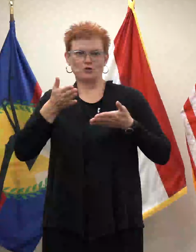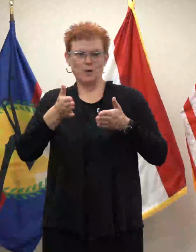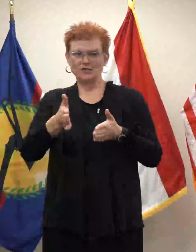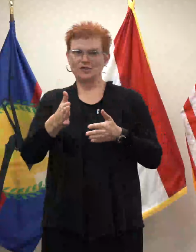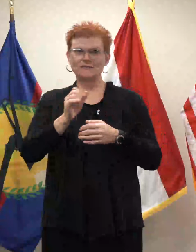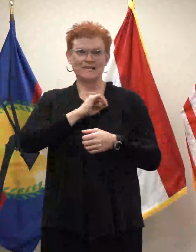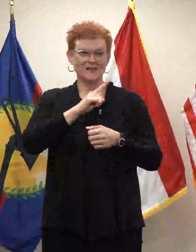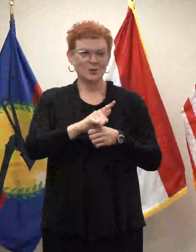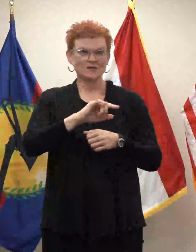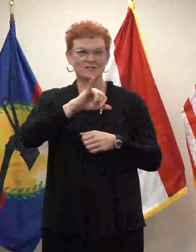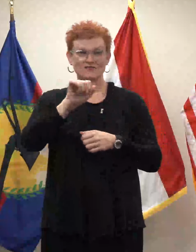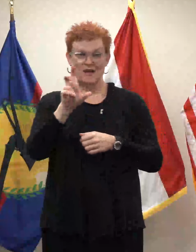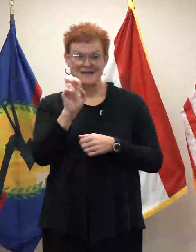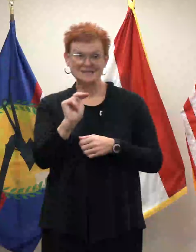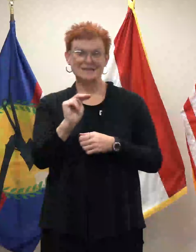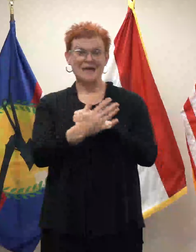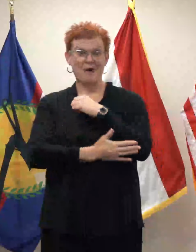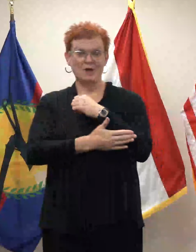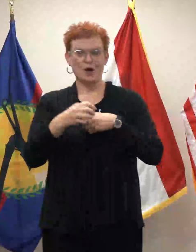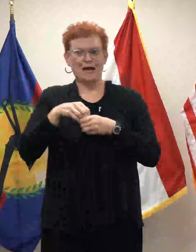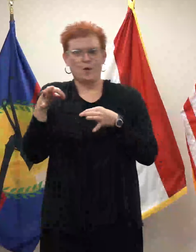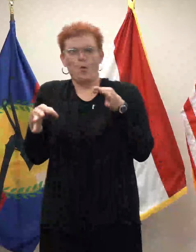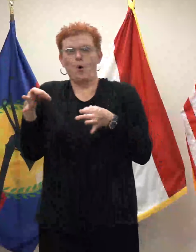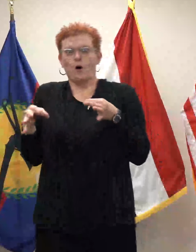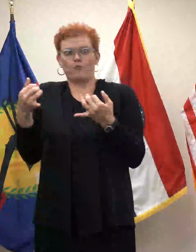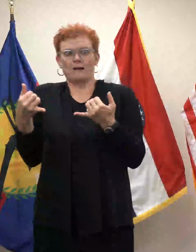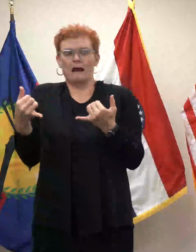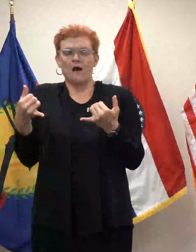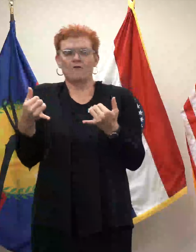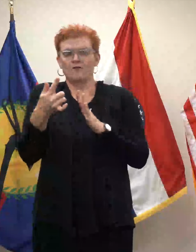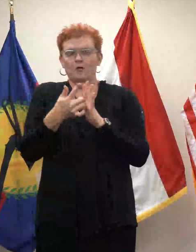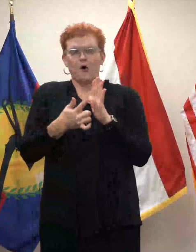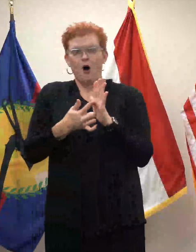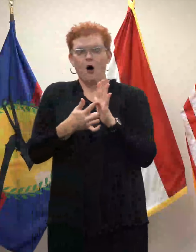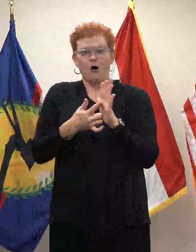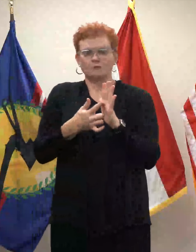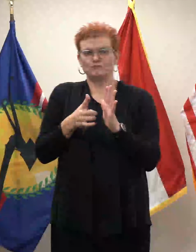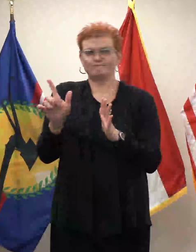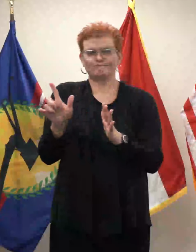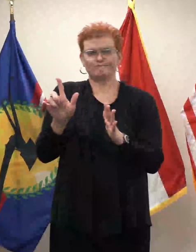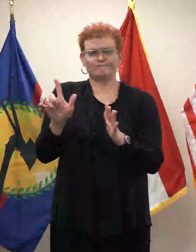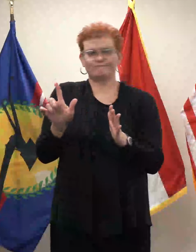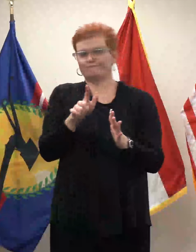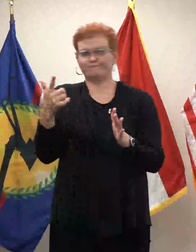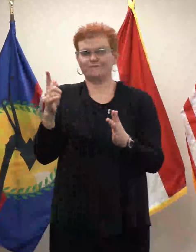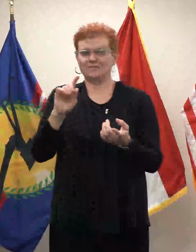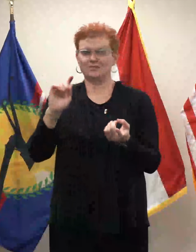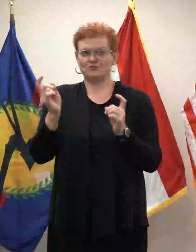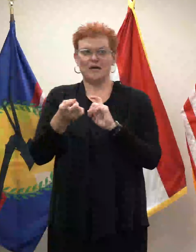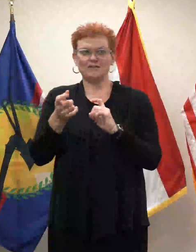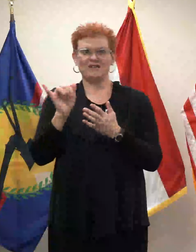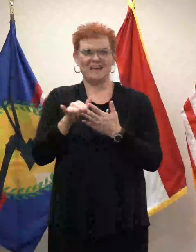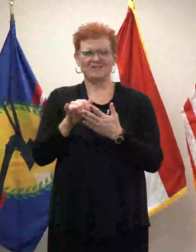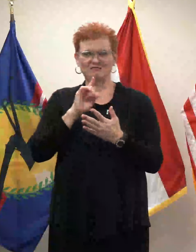St. Louis and Jackson County are in court to get that law overturned. It's a terrible law, and it is a slap in the face to law